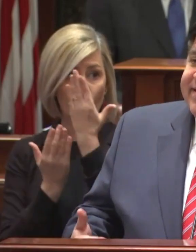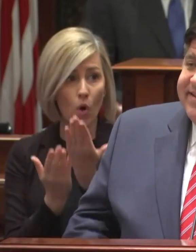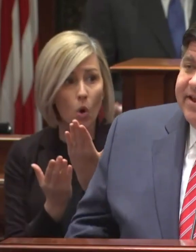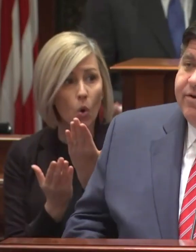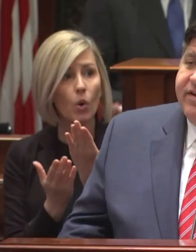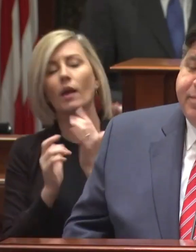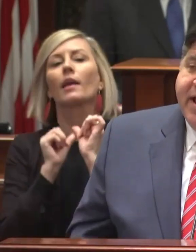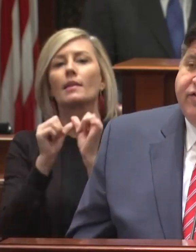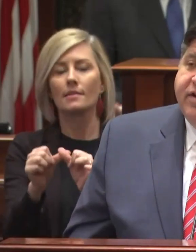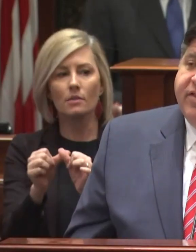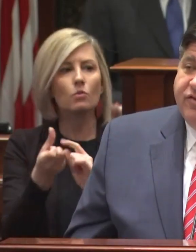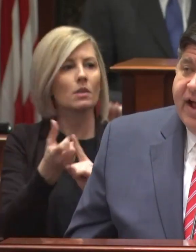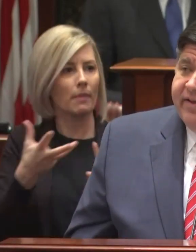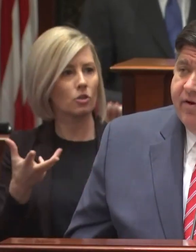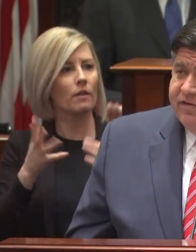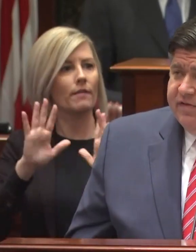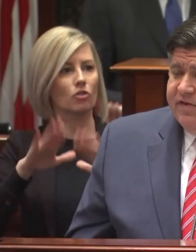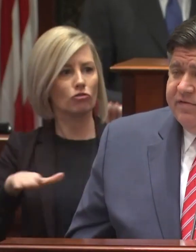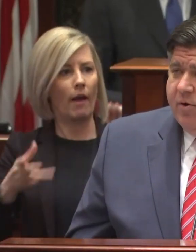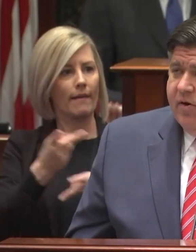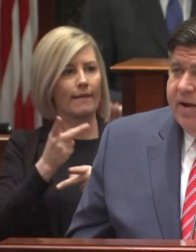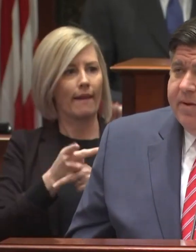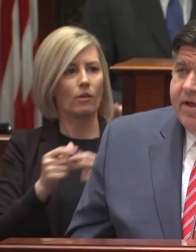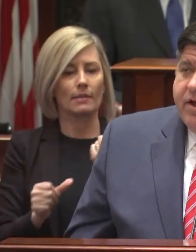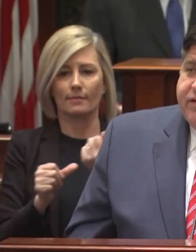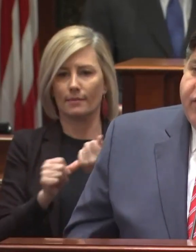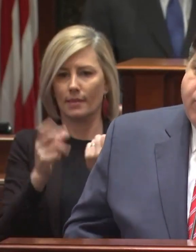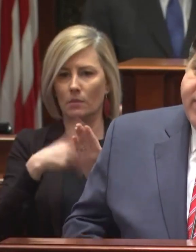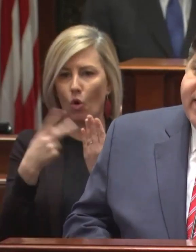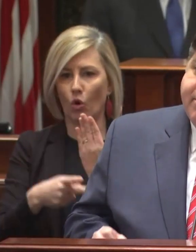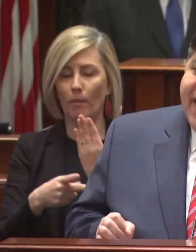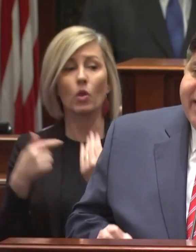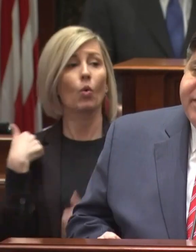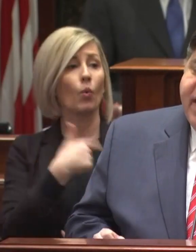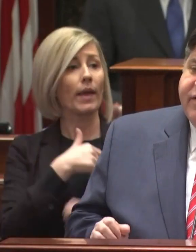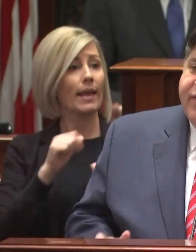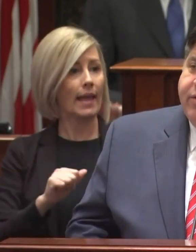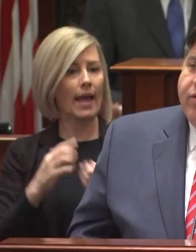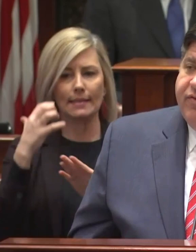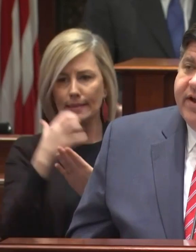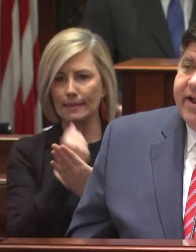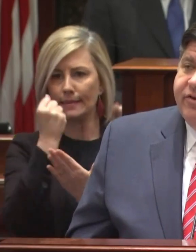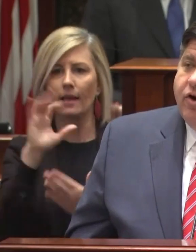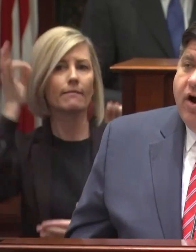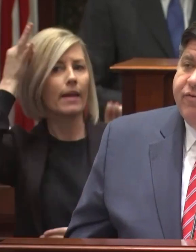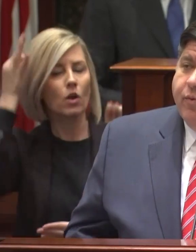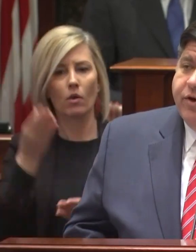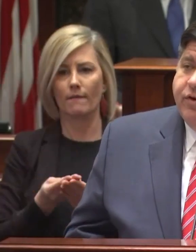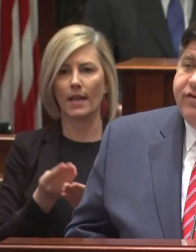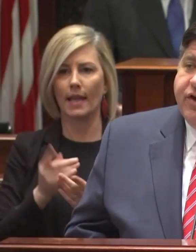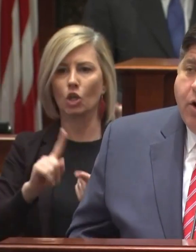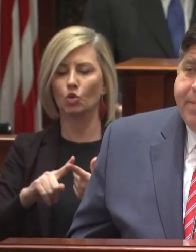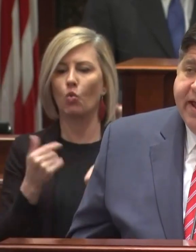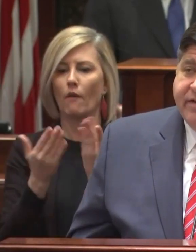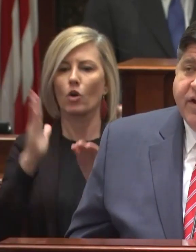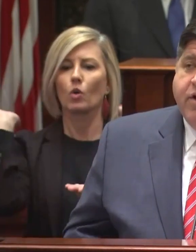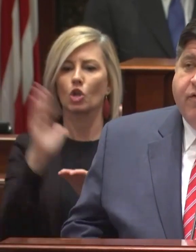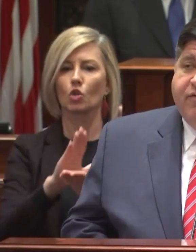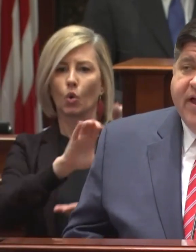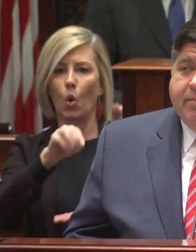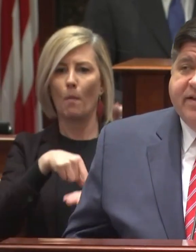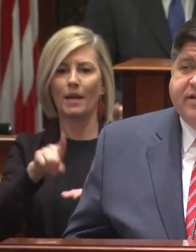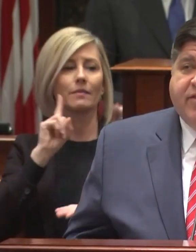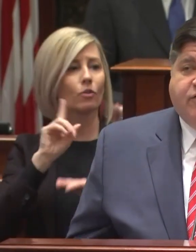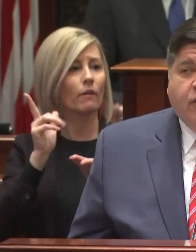a continued expansion of the Child Care Assistance Program, so that we can maximize federal funding to offer reduced copays